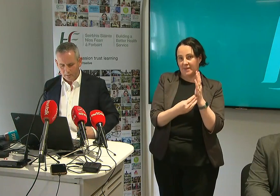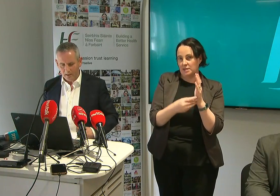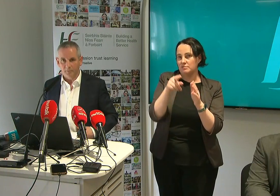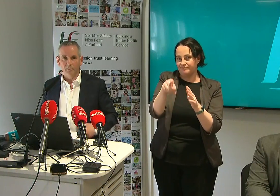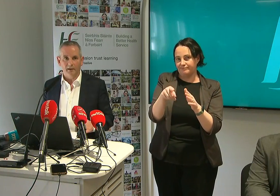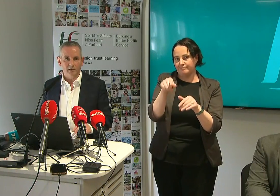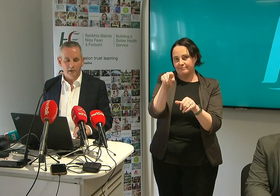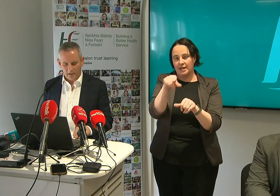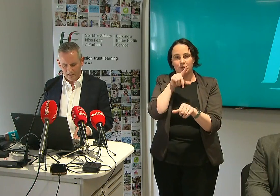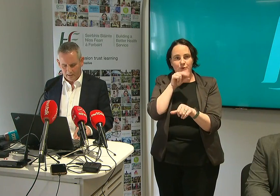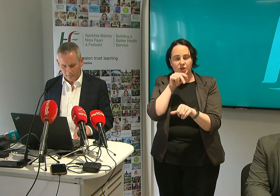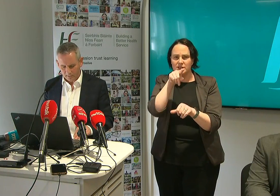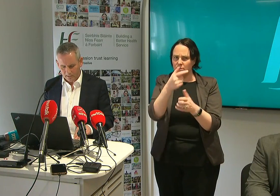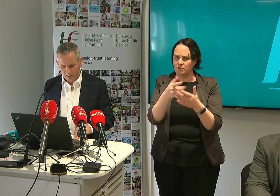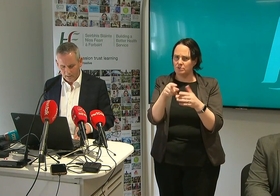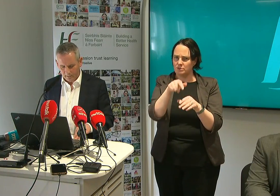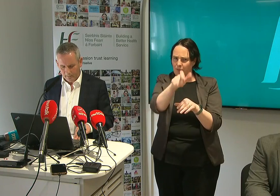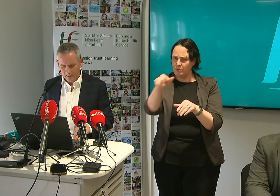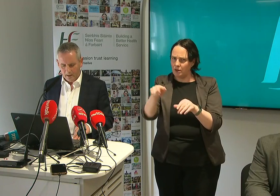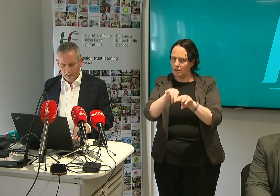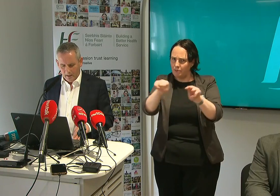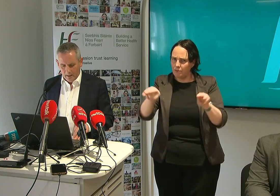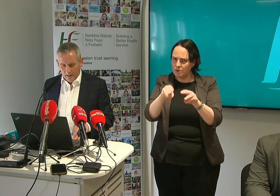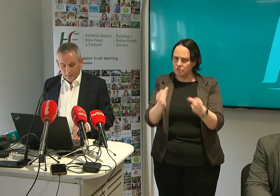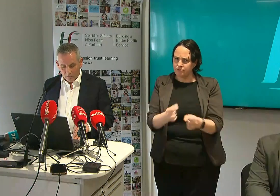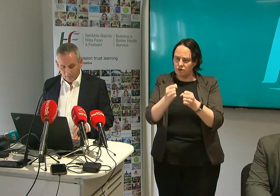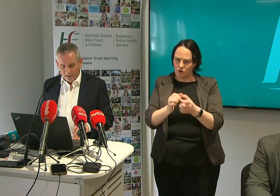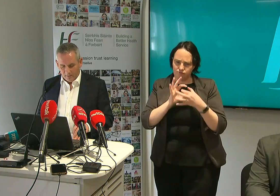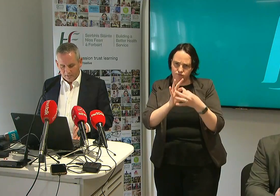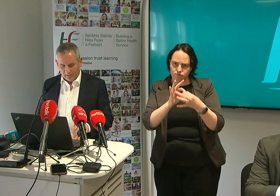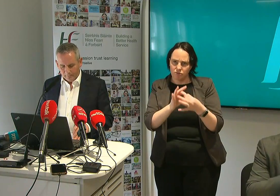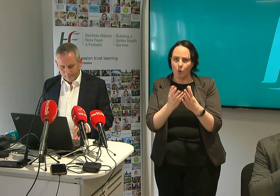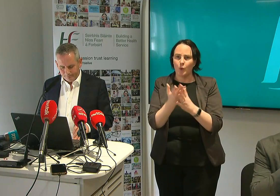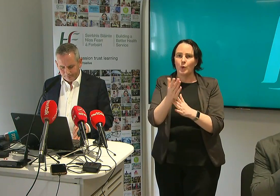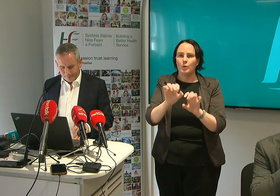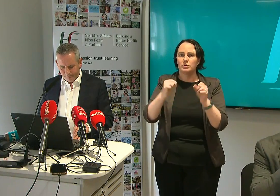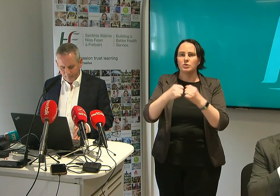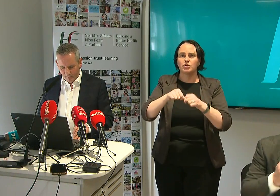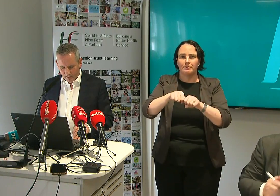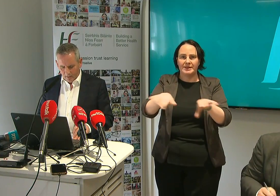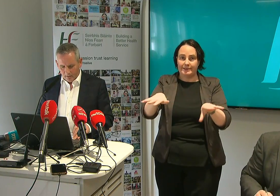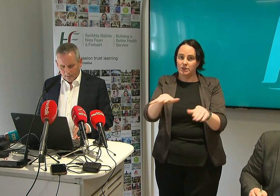Twitter. So the public are strongly engaging with us on our social media in particular.